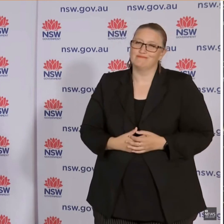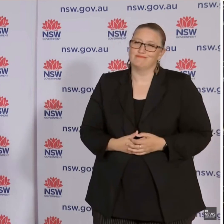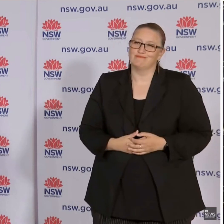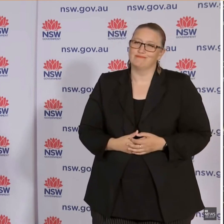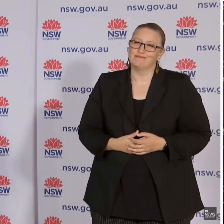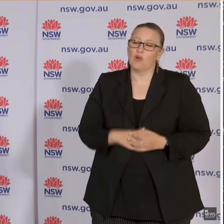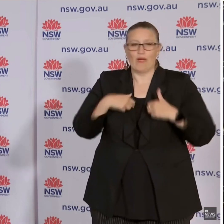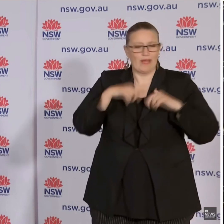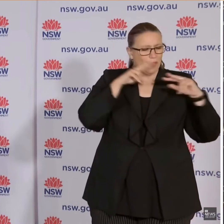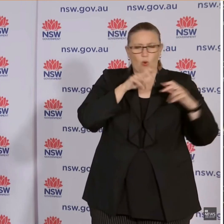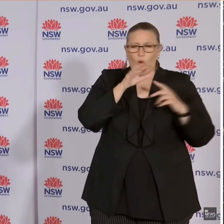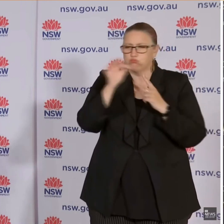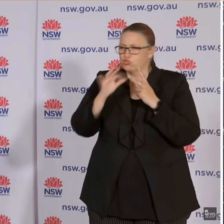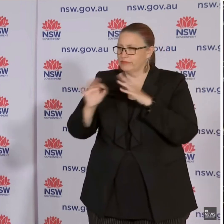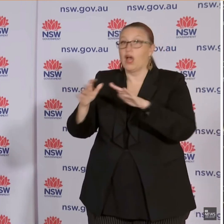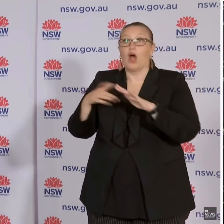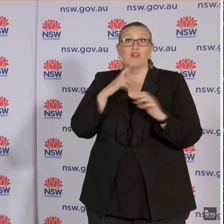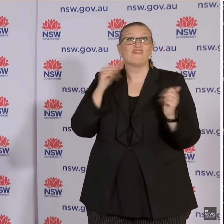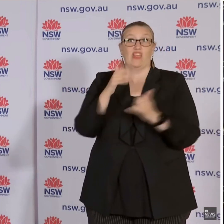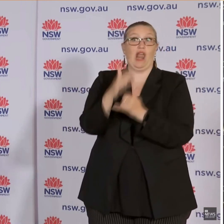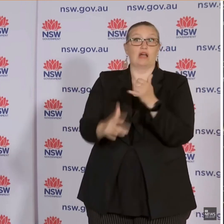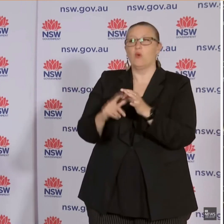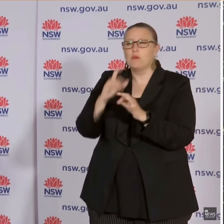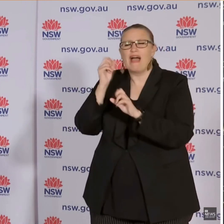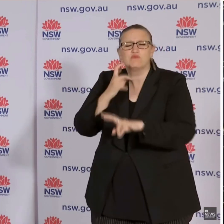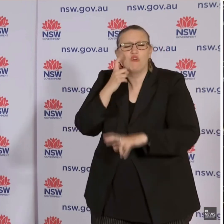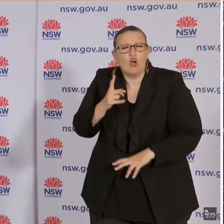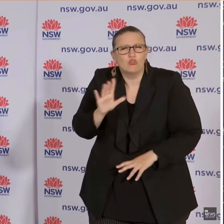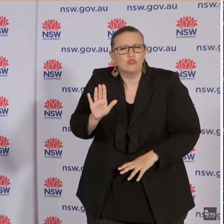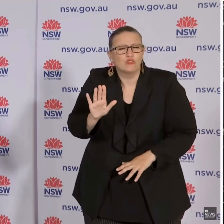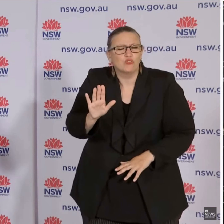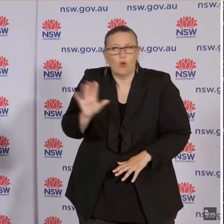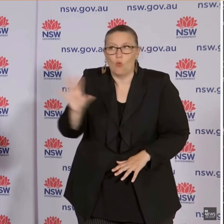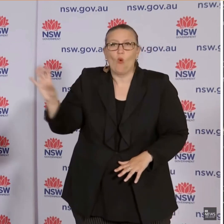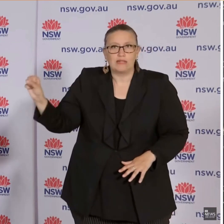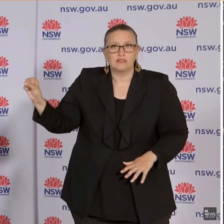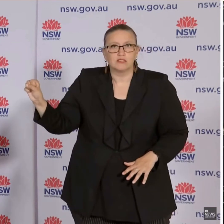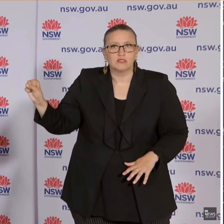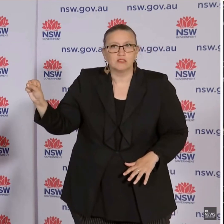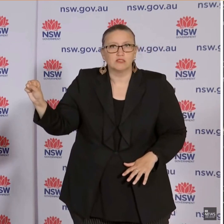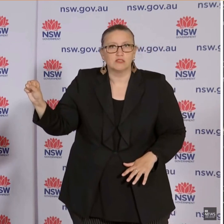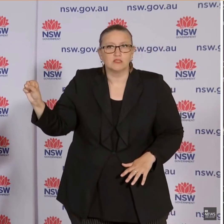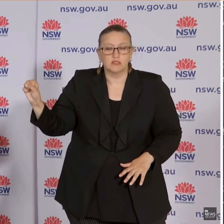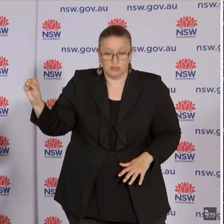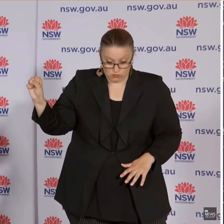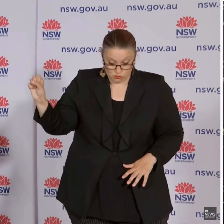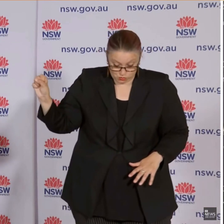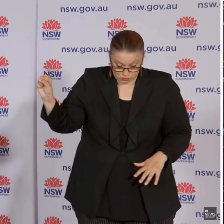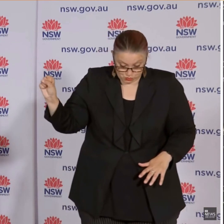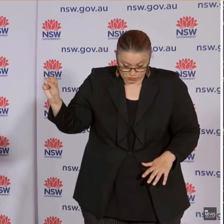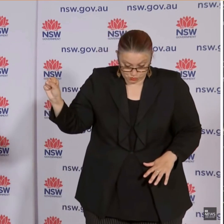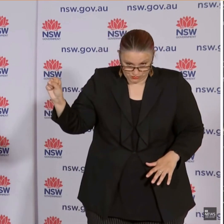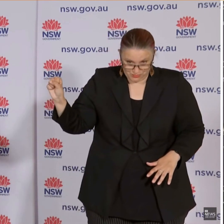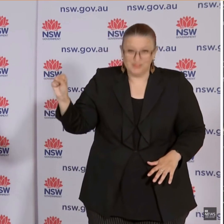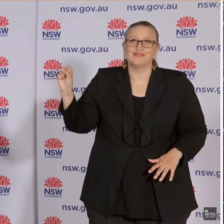that's why, even to Dr. Chant's comments now, and I'll finish on this point today, we'll be back tomorrow, so you can ask all hold on, you're asking all your questions again. But